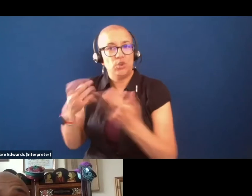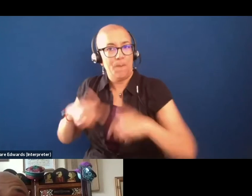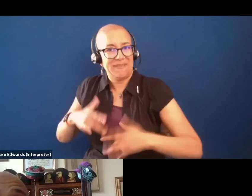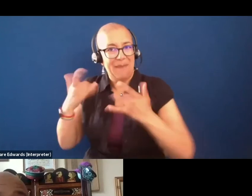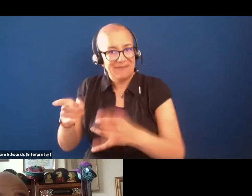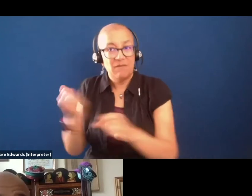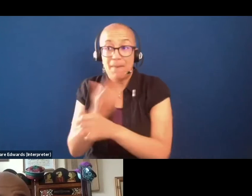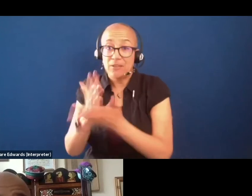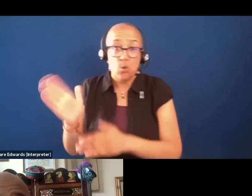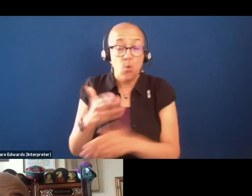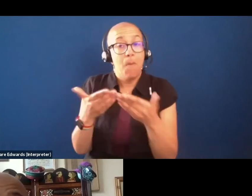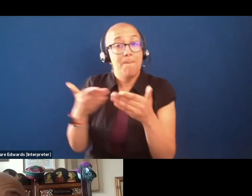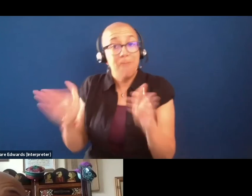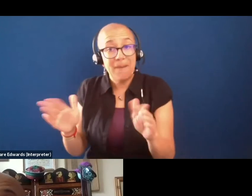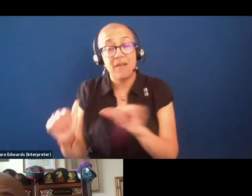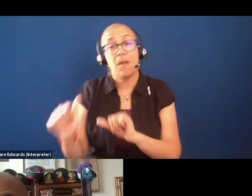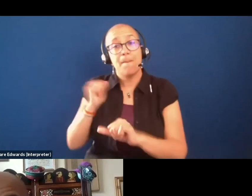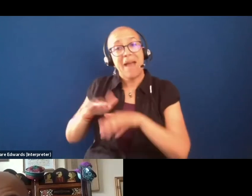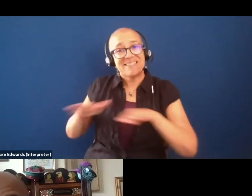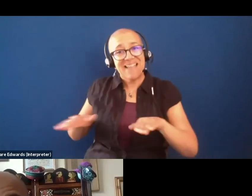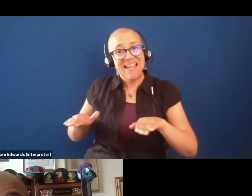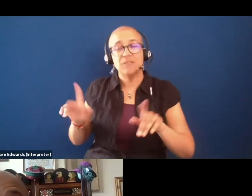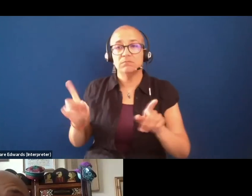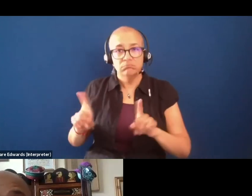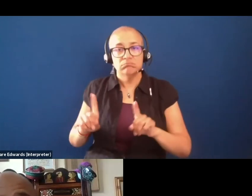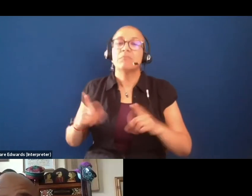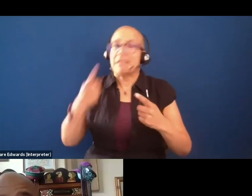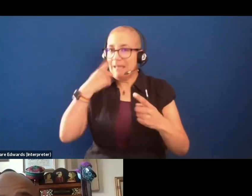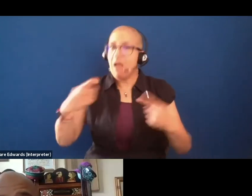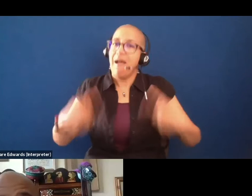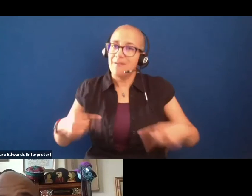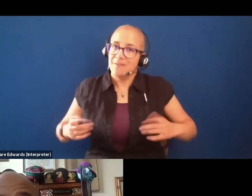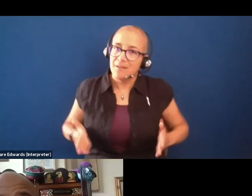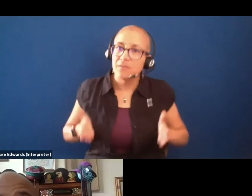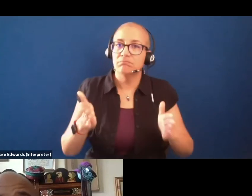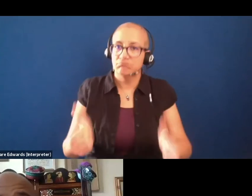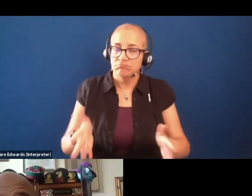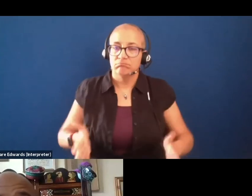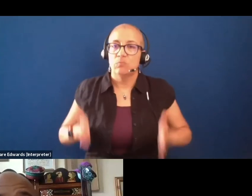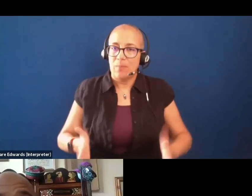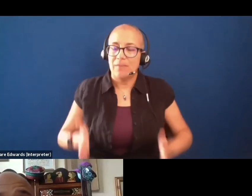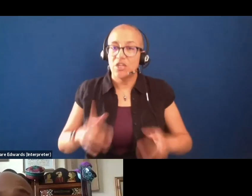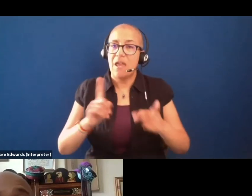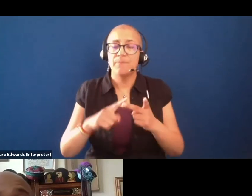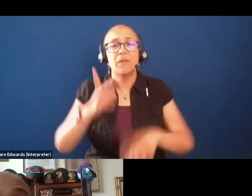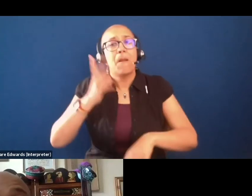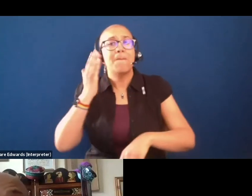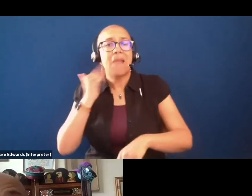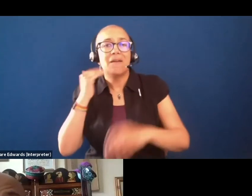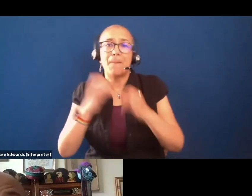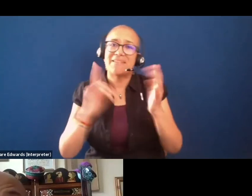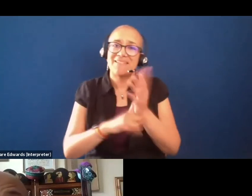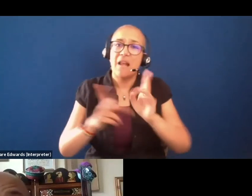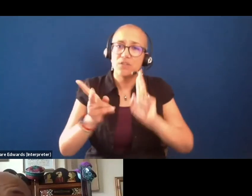that all public and backstage areas are wheelchair accessible, that Black BSL interpreters are booked at every event, that bathrooms are